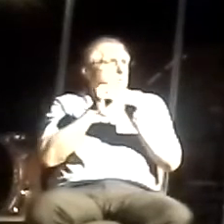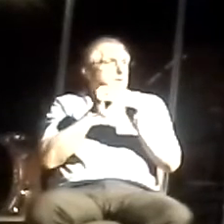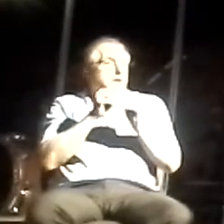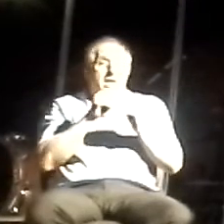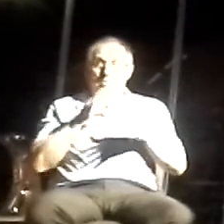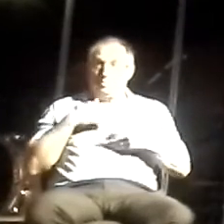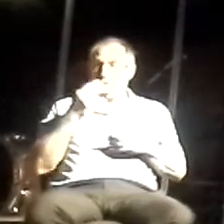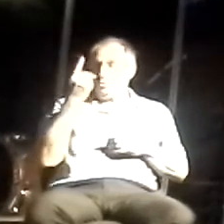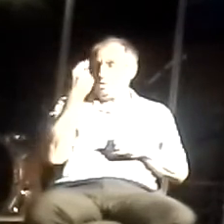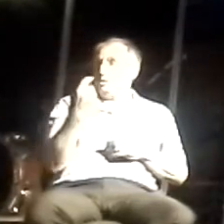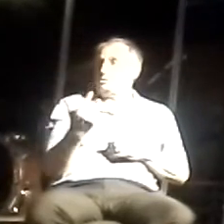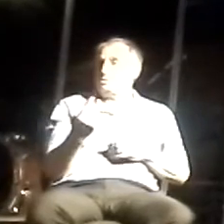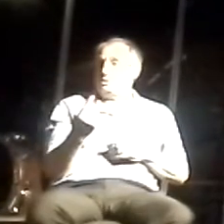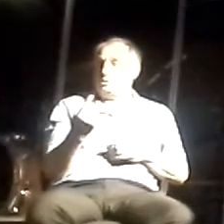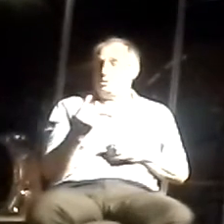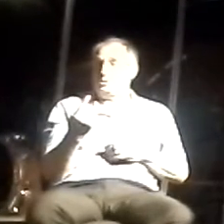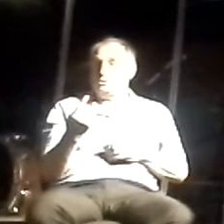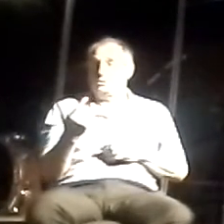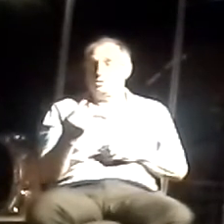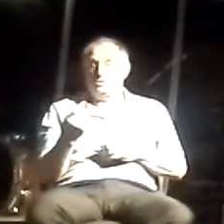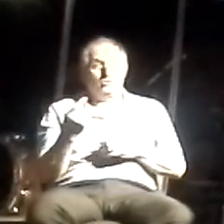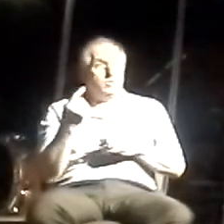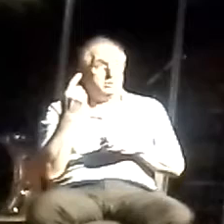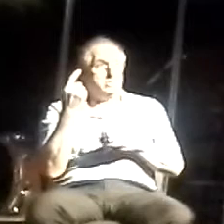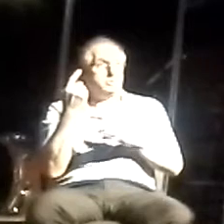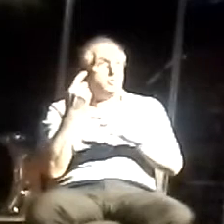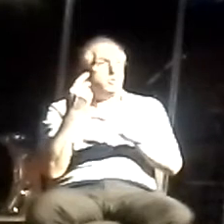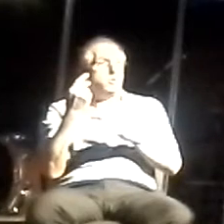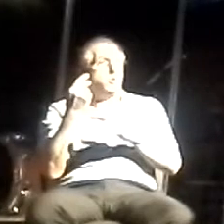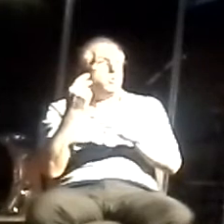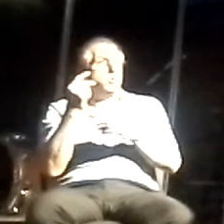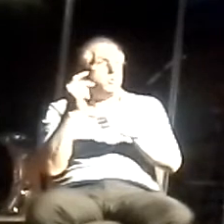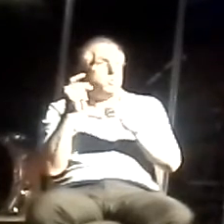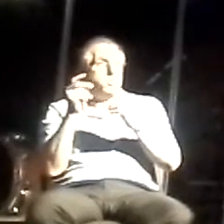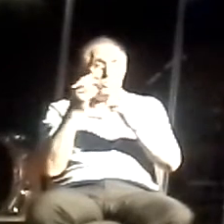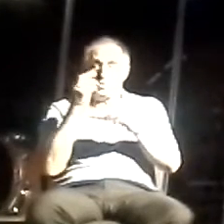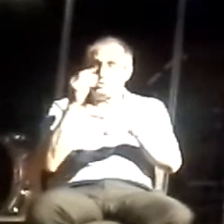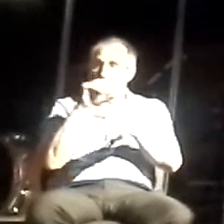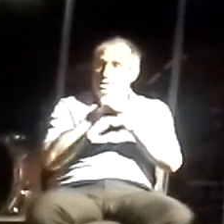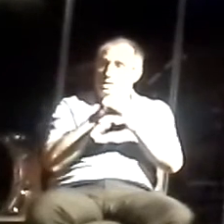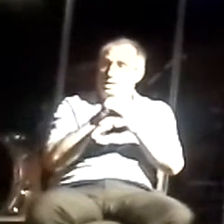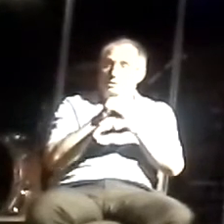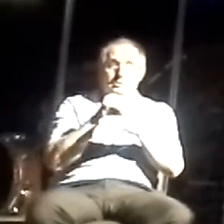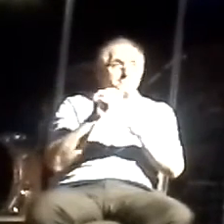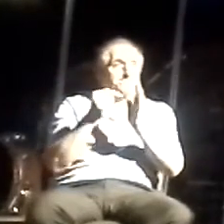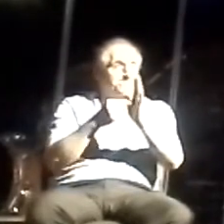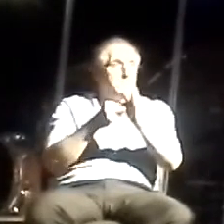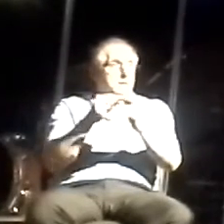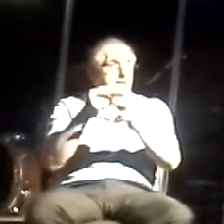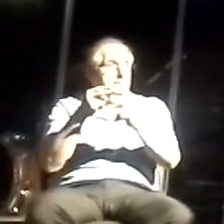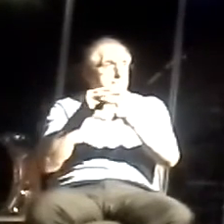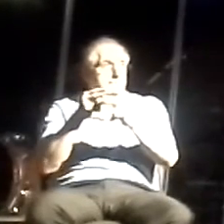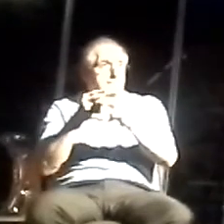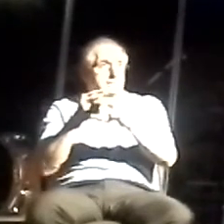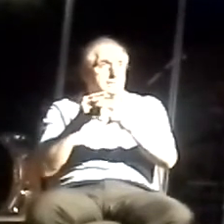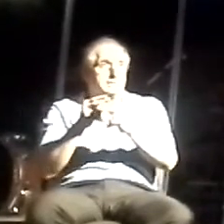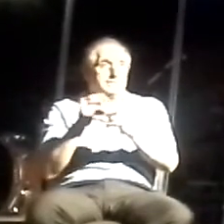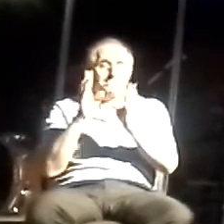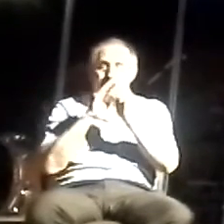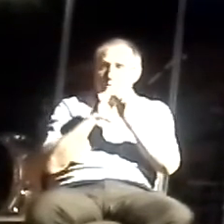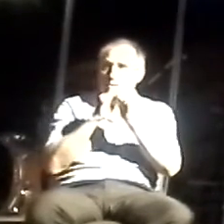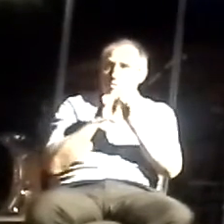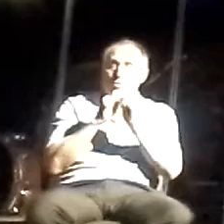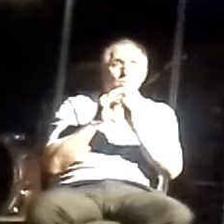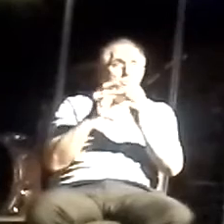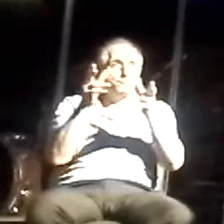I'm glad you asked. So this Wednesday night, come and join us for a taste of the summit. We're going to gather up together. We're going to